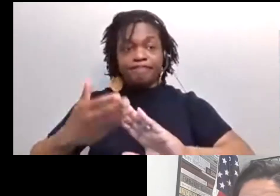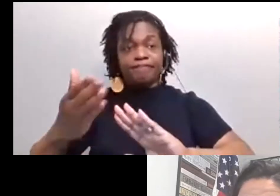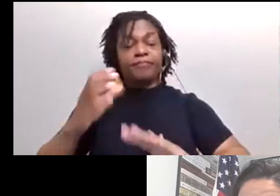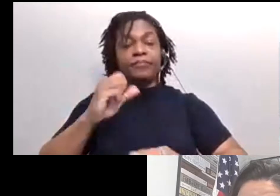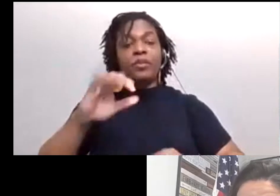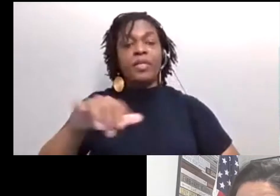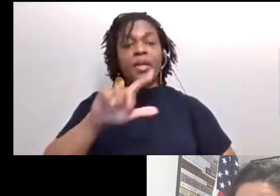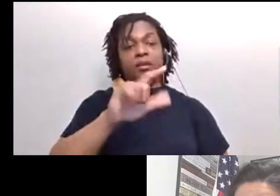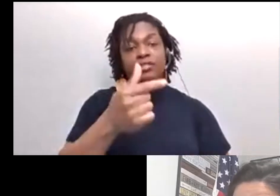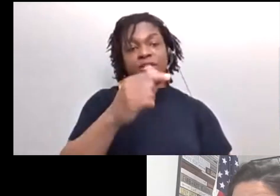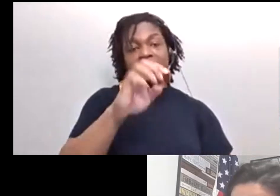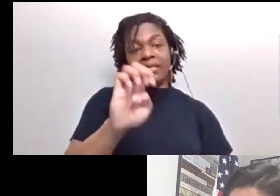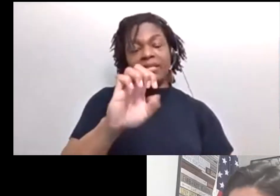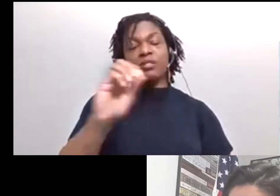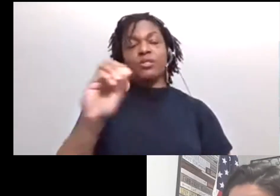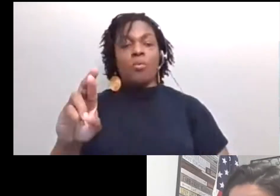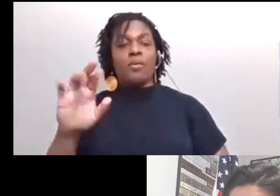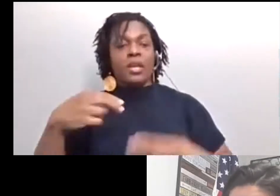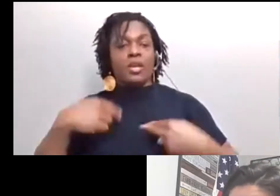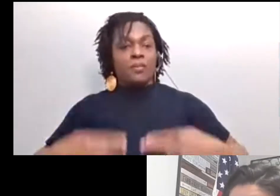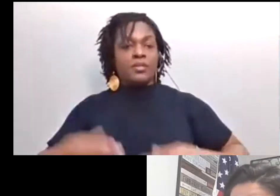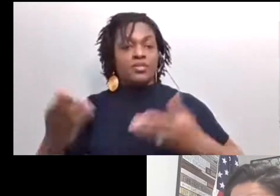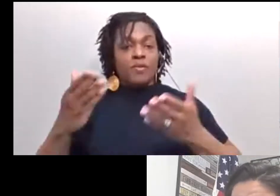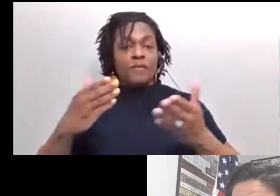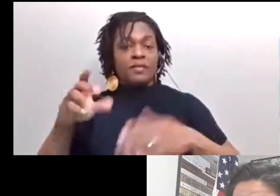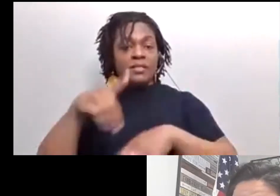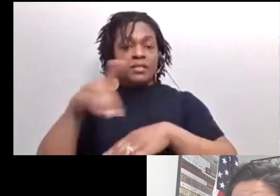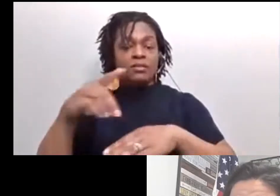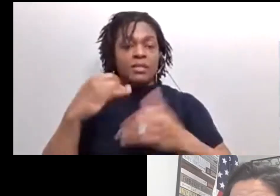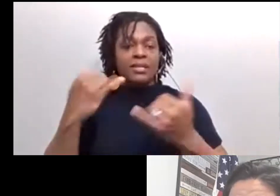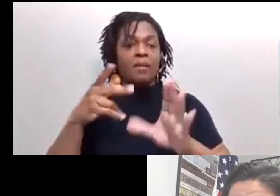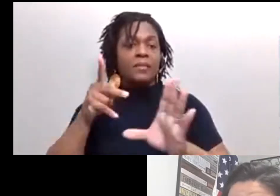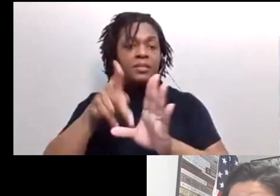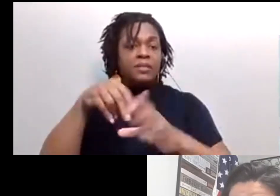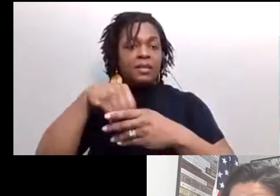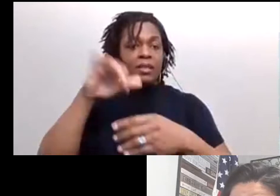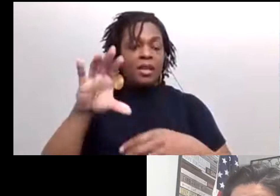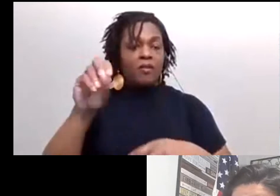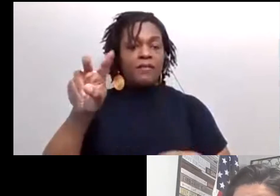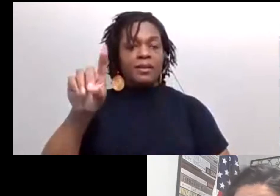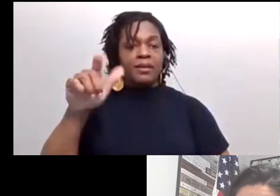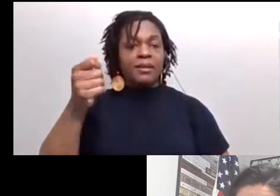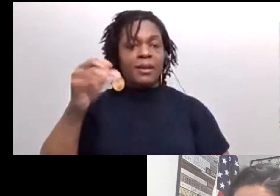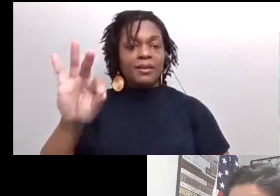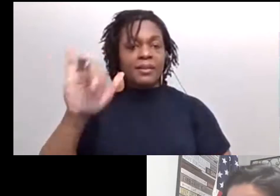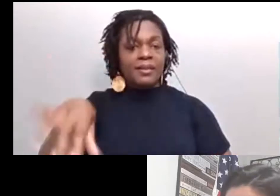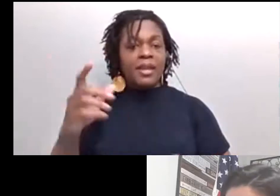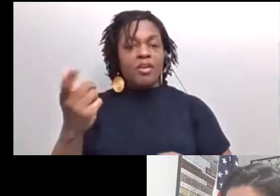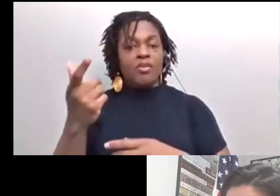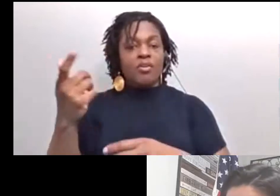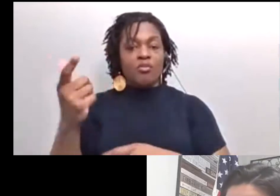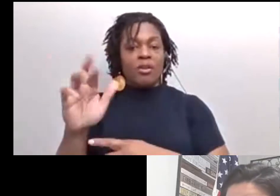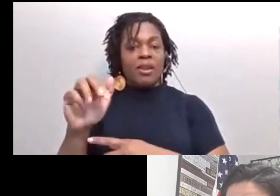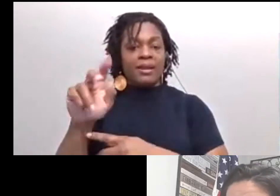LGEs, or the human service districts, are participating in the COVID-19 emergency grant from SAMHSA, which is a